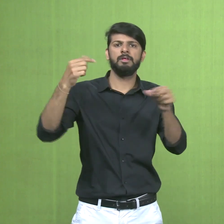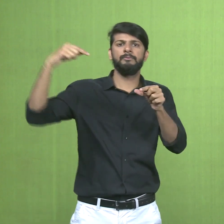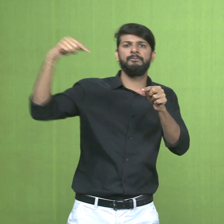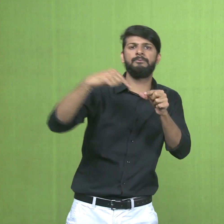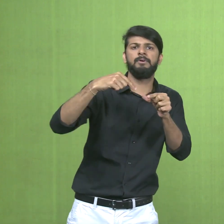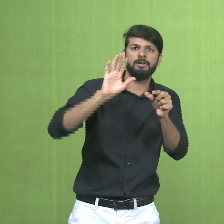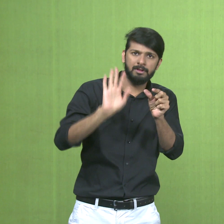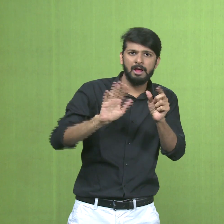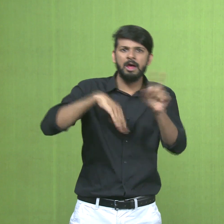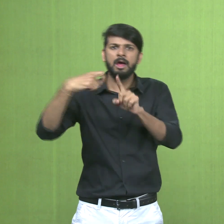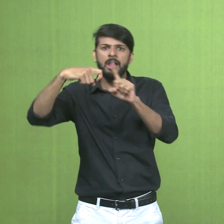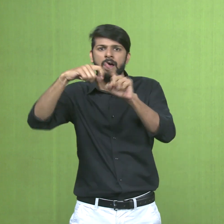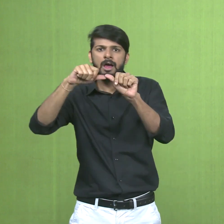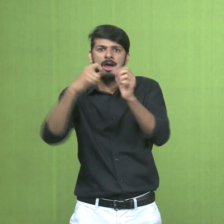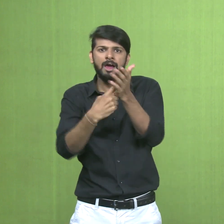Qalamkari, is the Persian term.